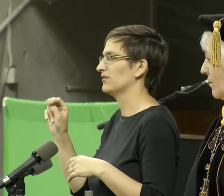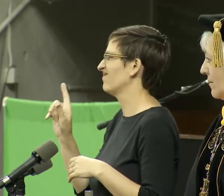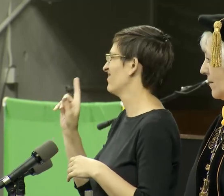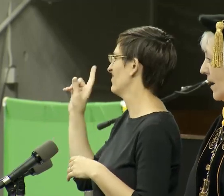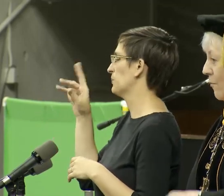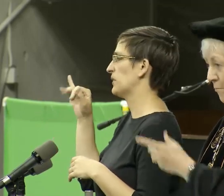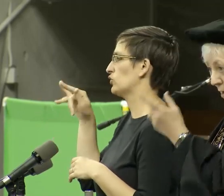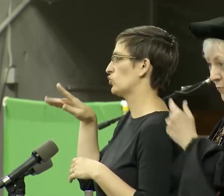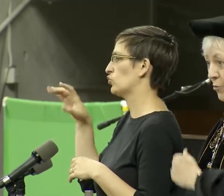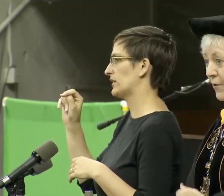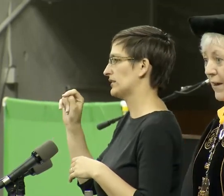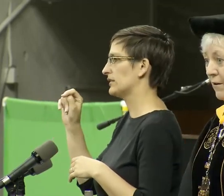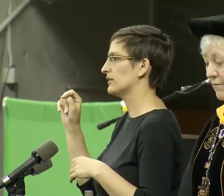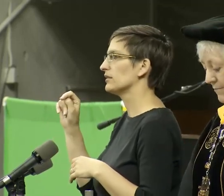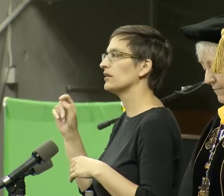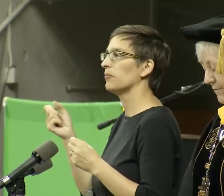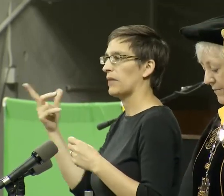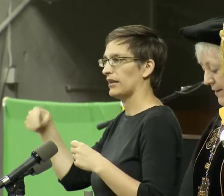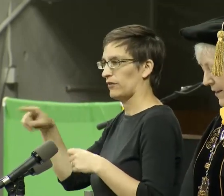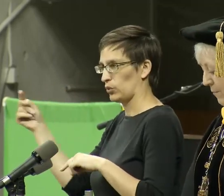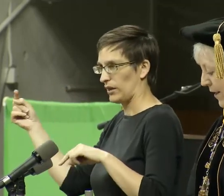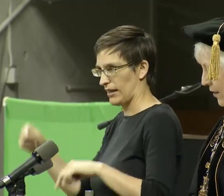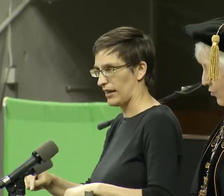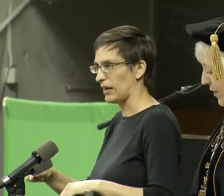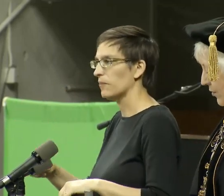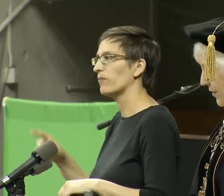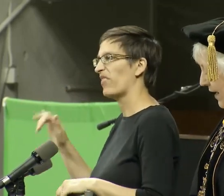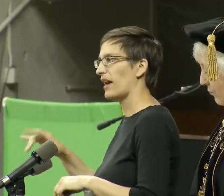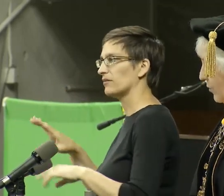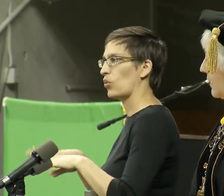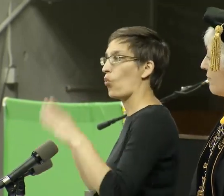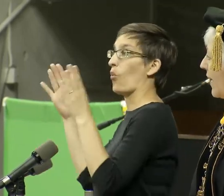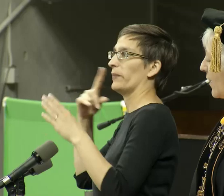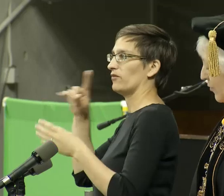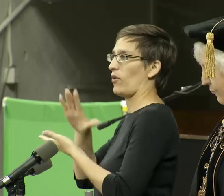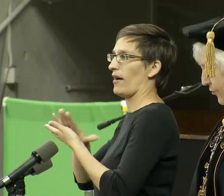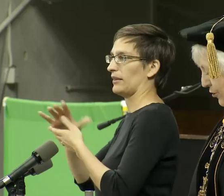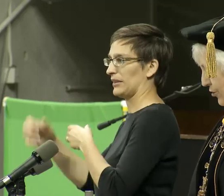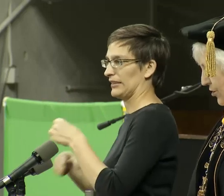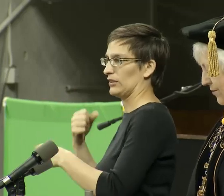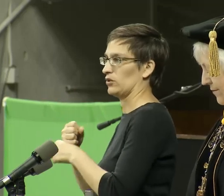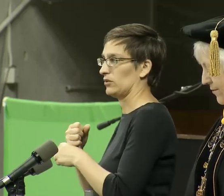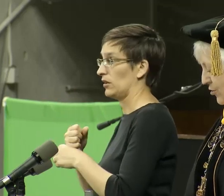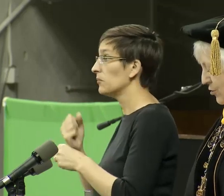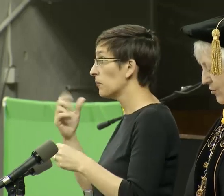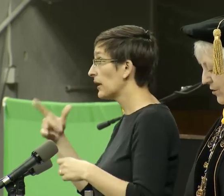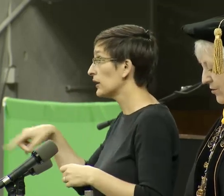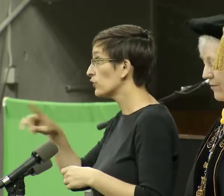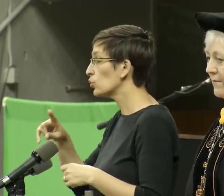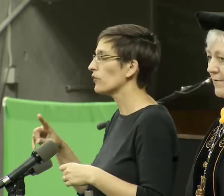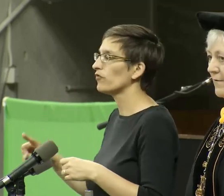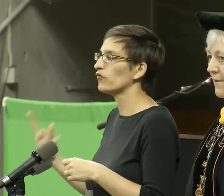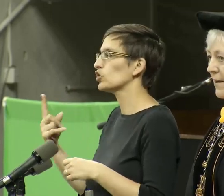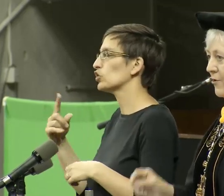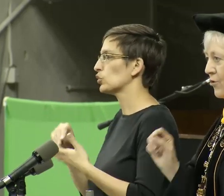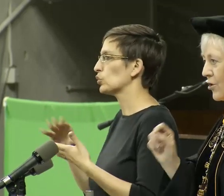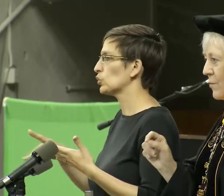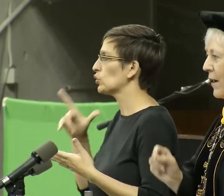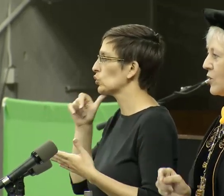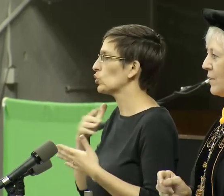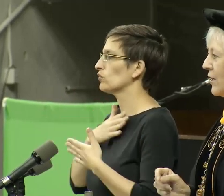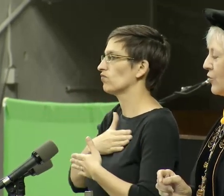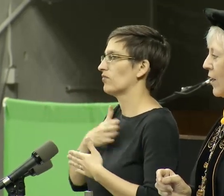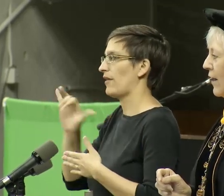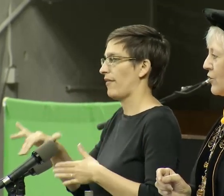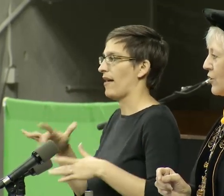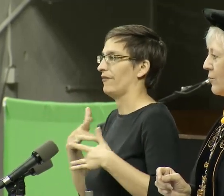academic year. Many of you were there. Many of you here today were, in fact, the first students just